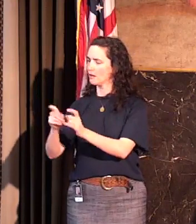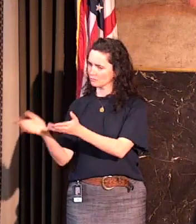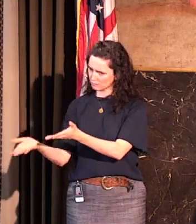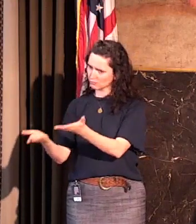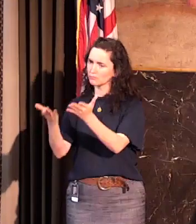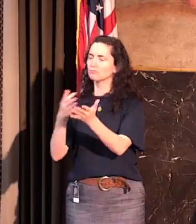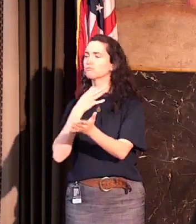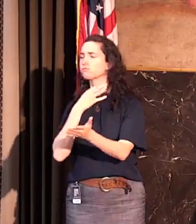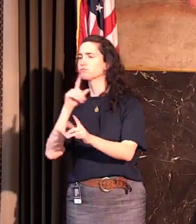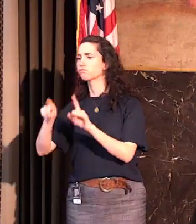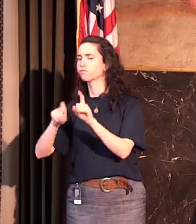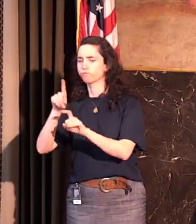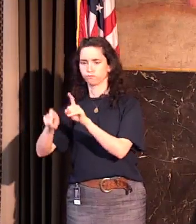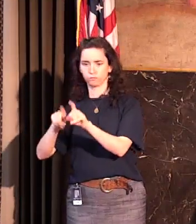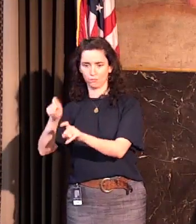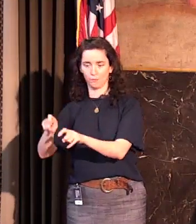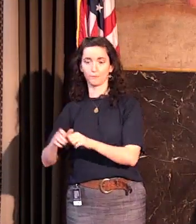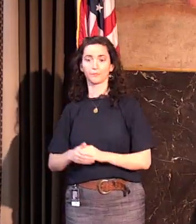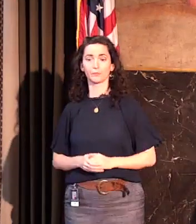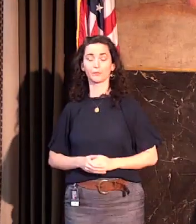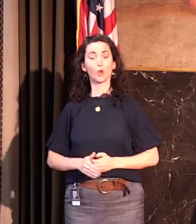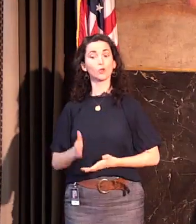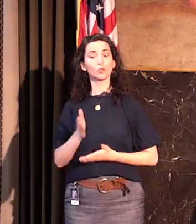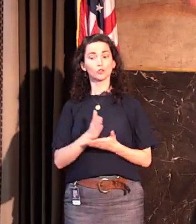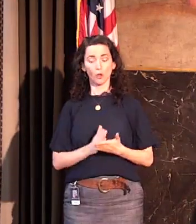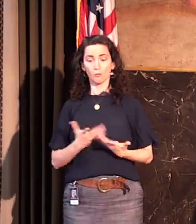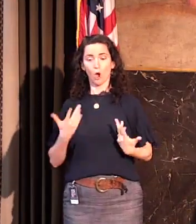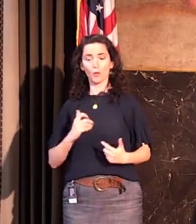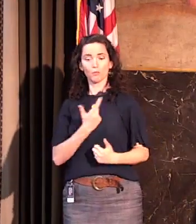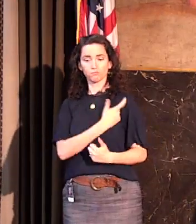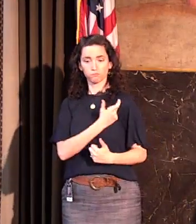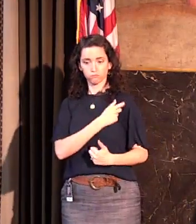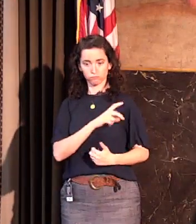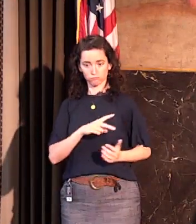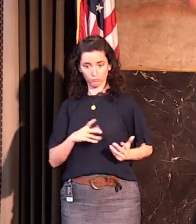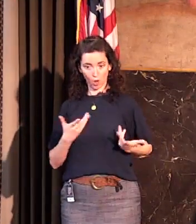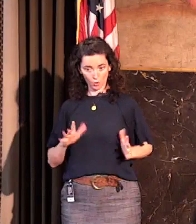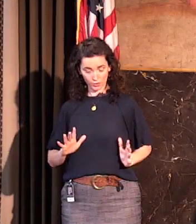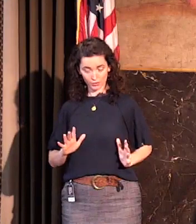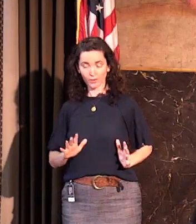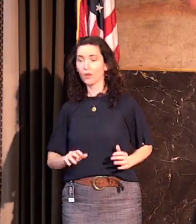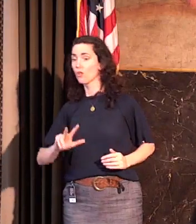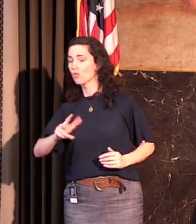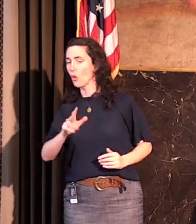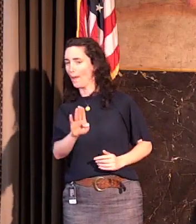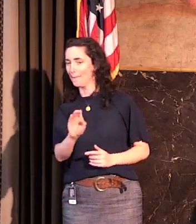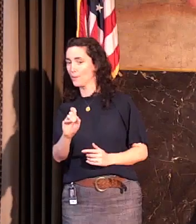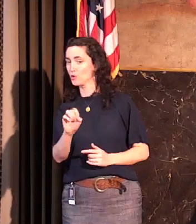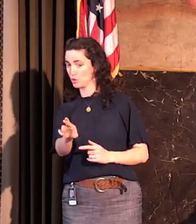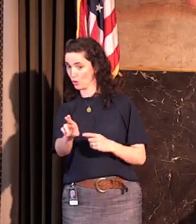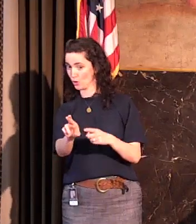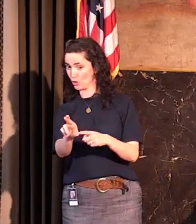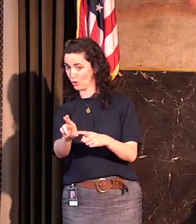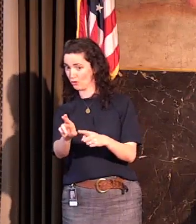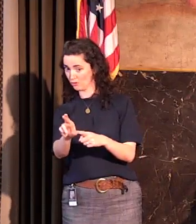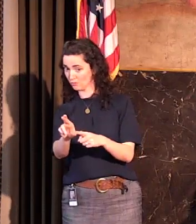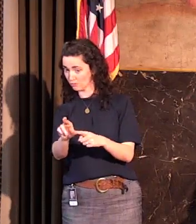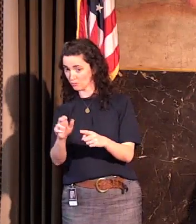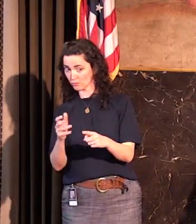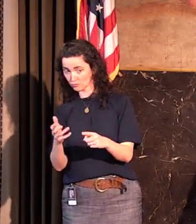that they may have. And those who are eligible for a booster, get boosted. And Pfizer boosters are now available